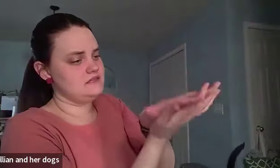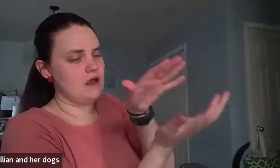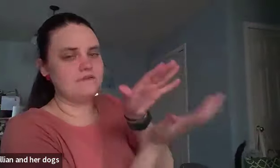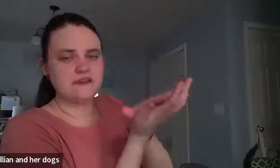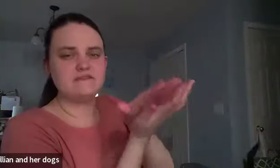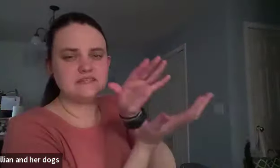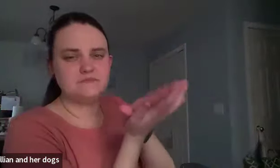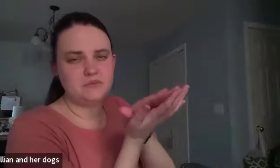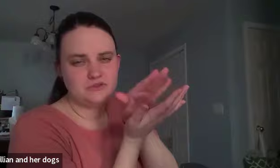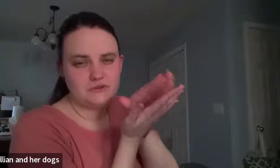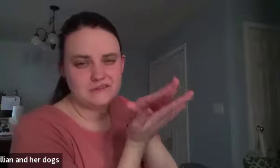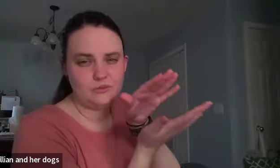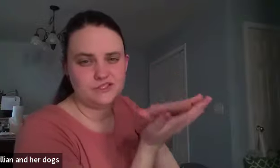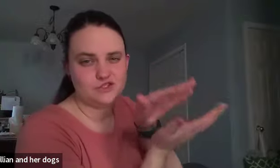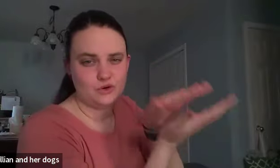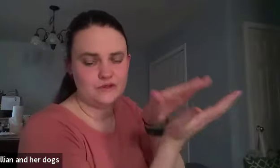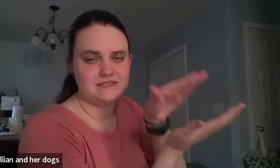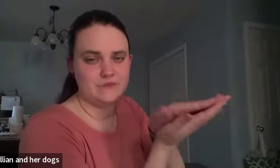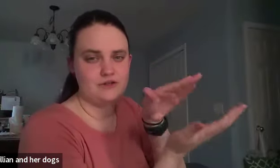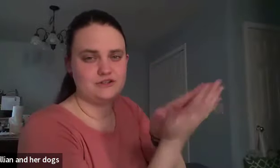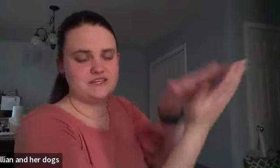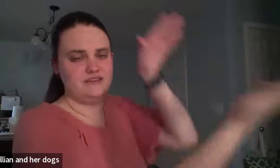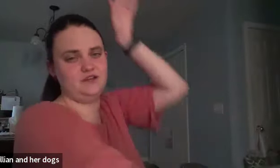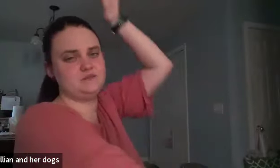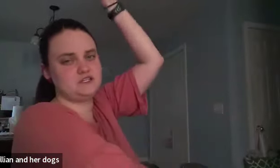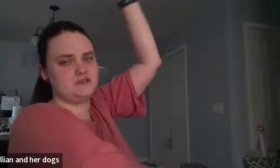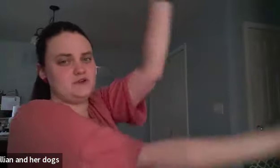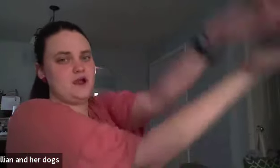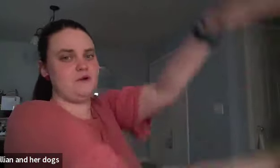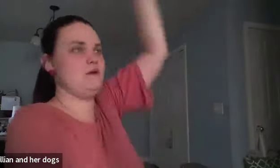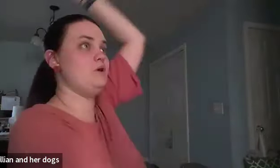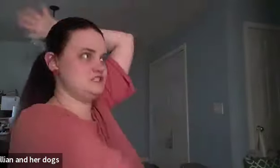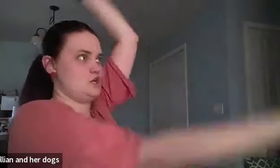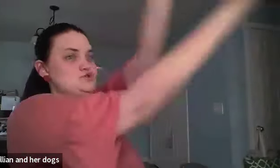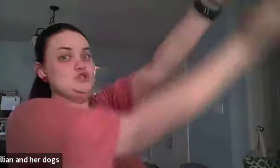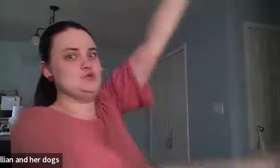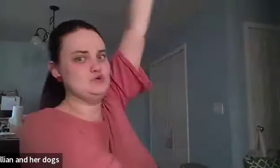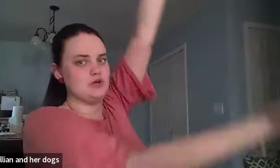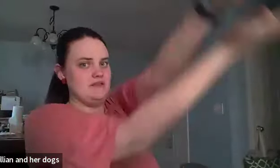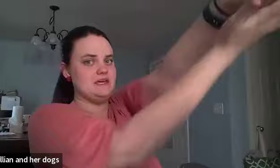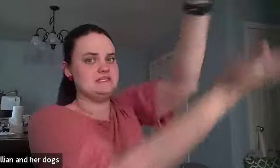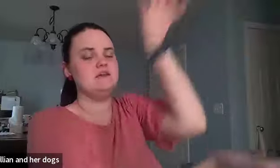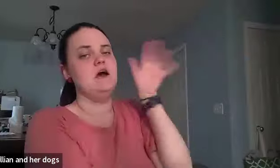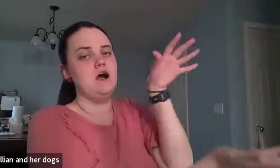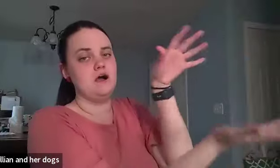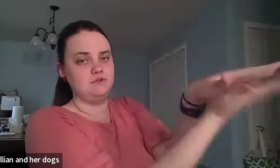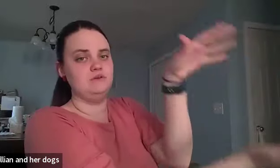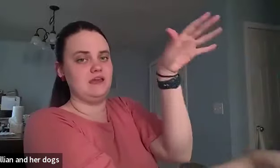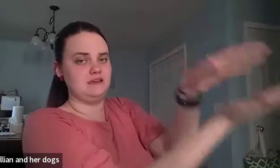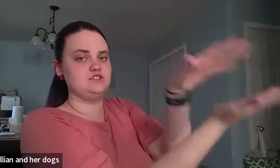This one, I've seen people do it a little bit shorter, like smaller. So, especially if you're not one that wants to go huge on this, you can